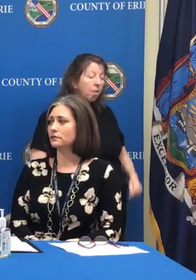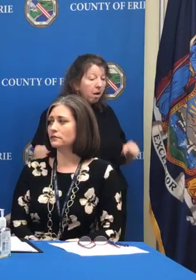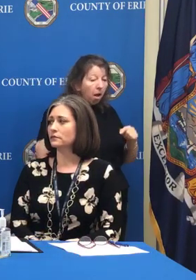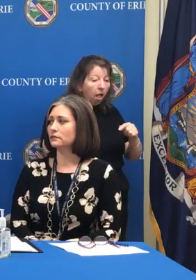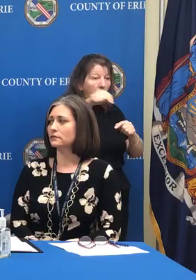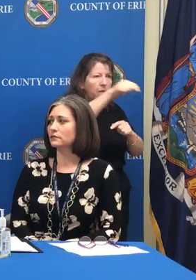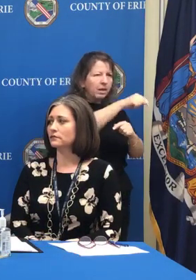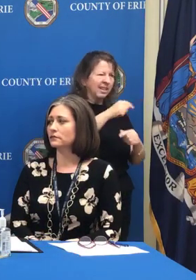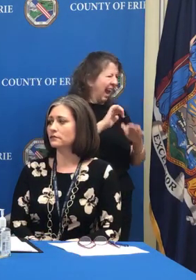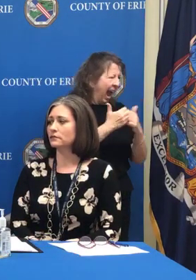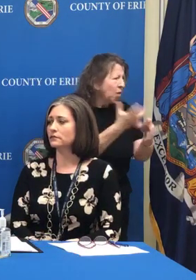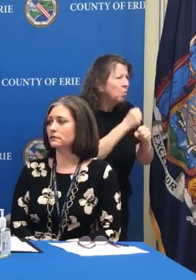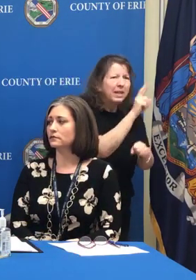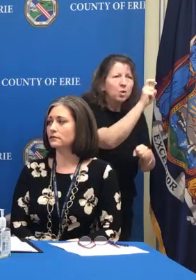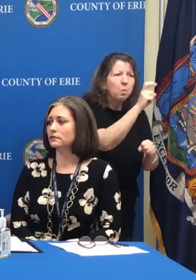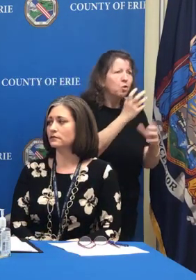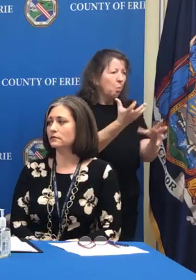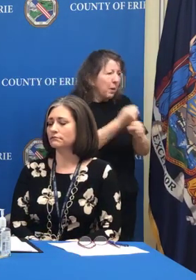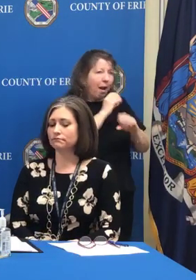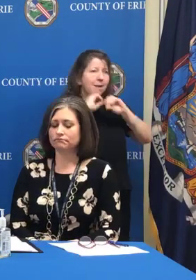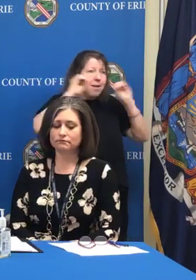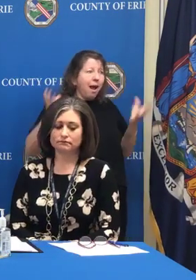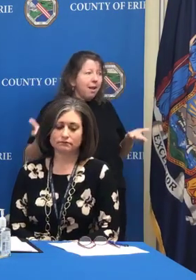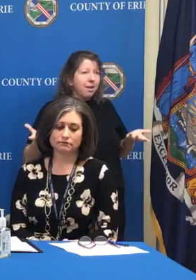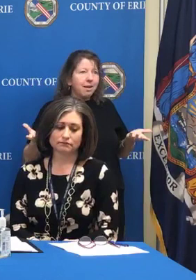200? Because we can't get any.